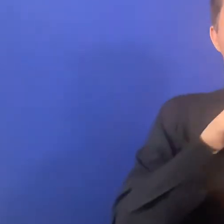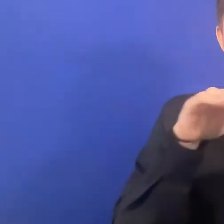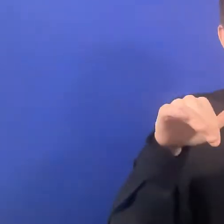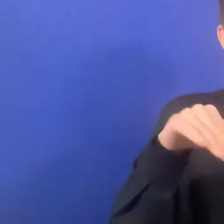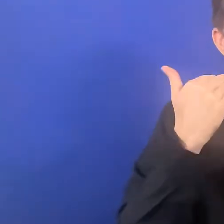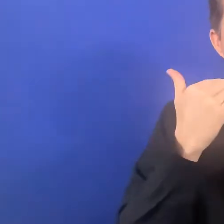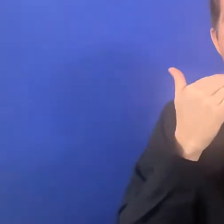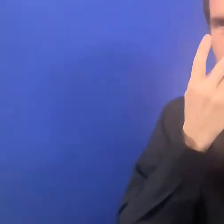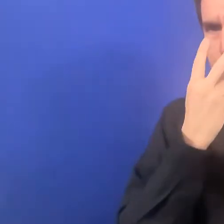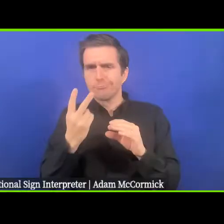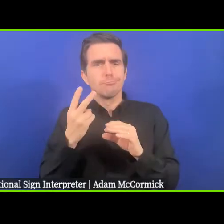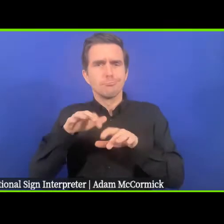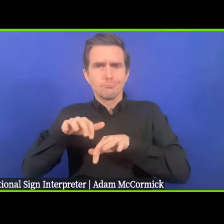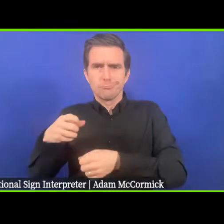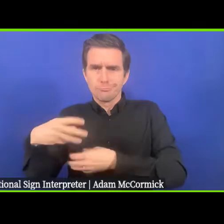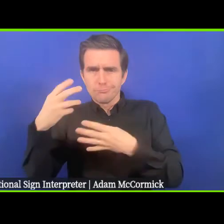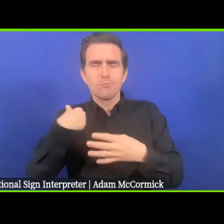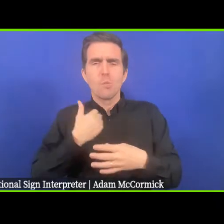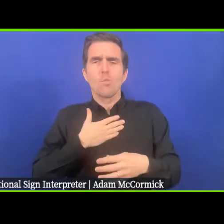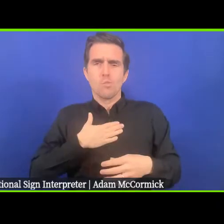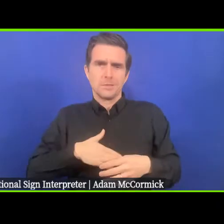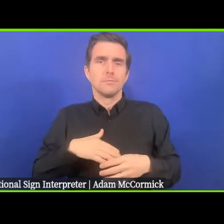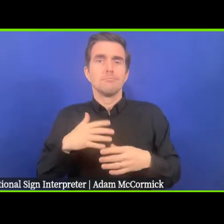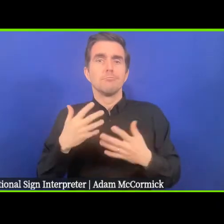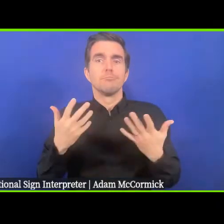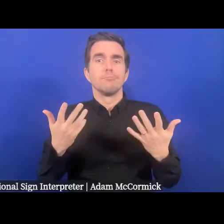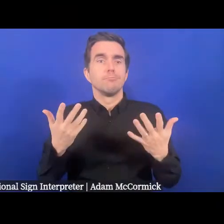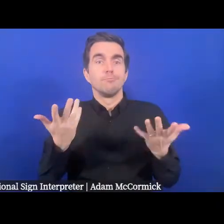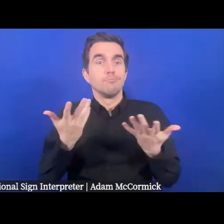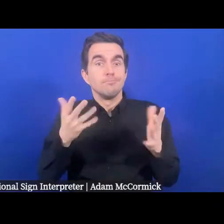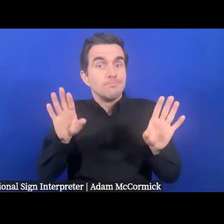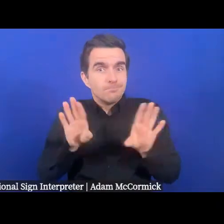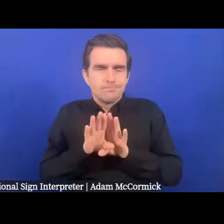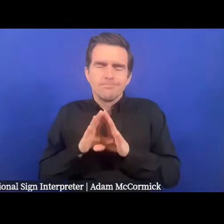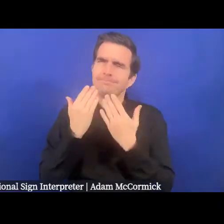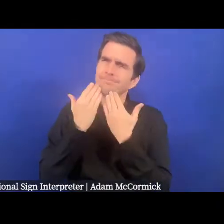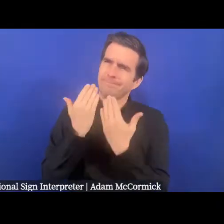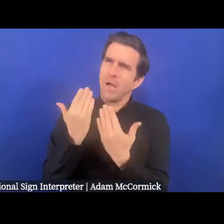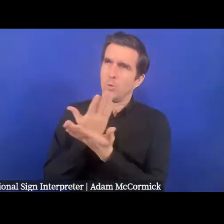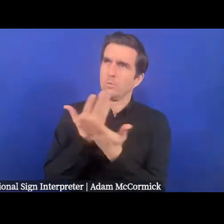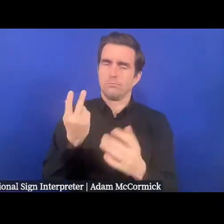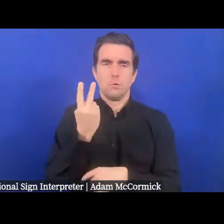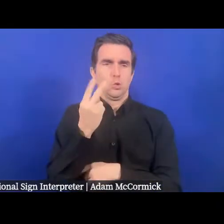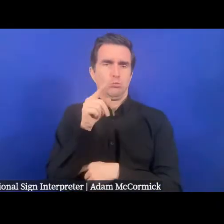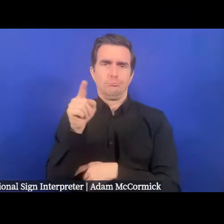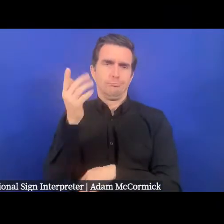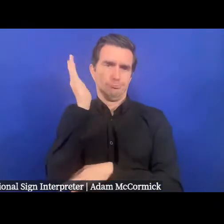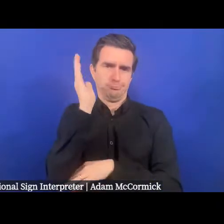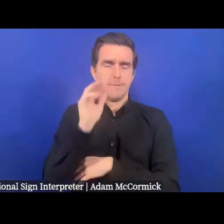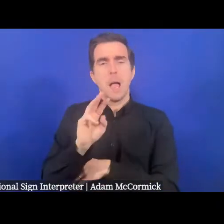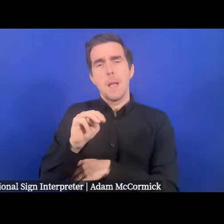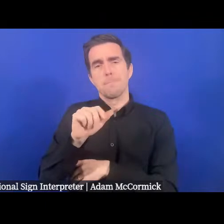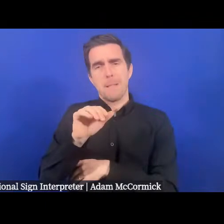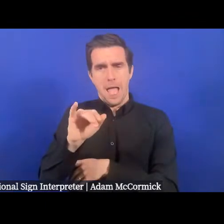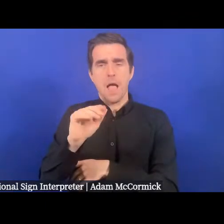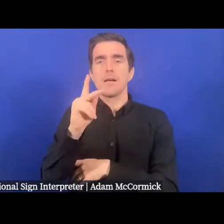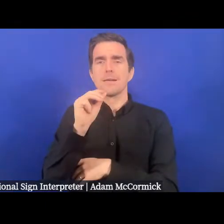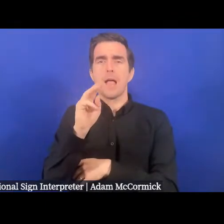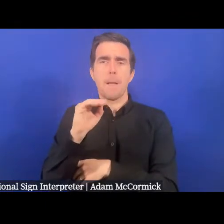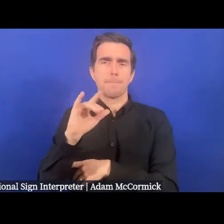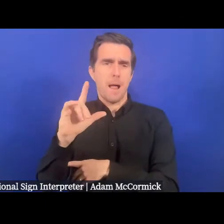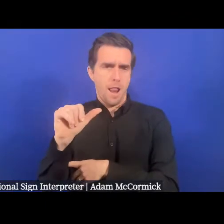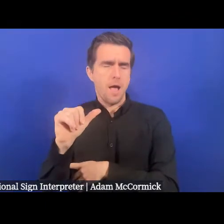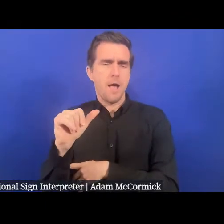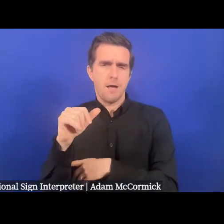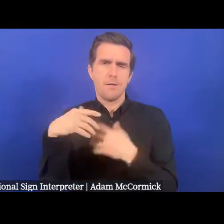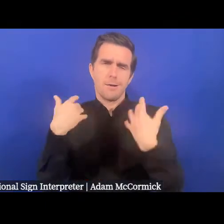to May and to Camila, for the wonderful insights shared. And if you want to, everyone, just put on your camera and you